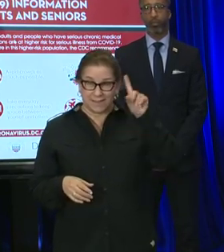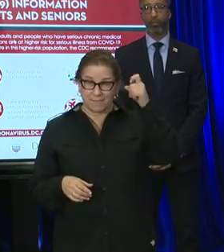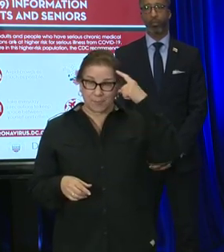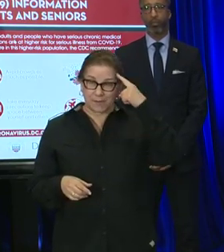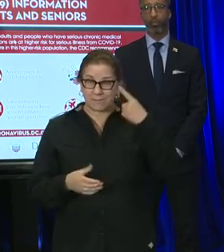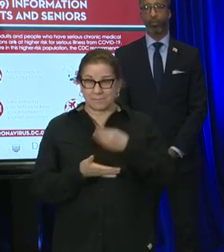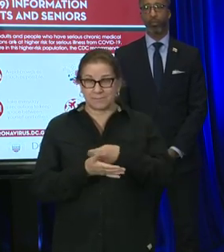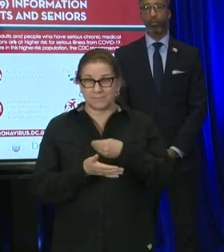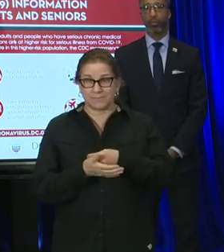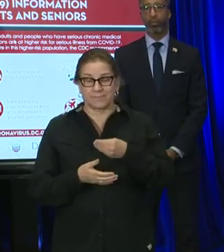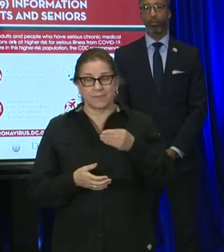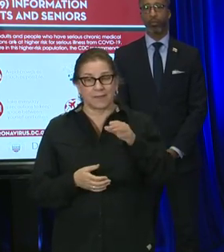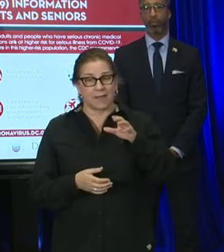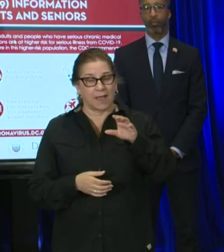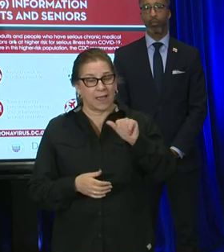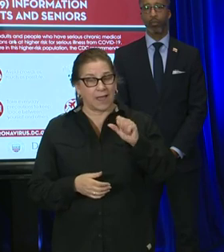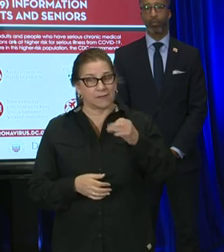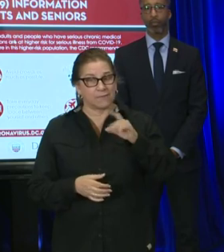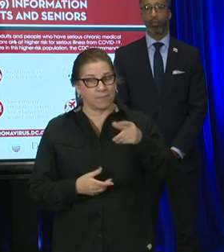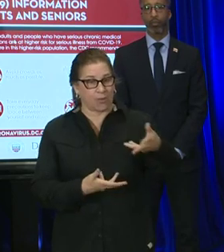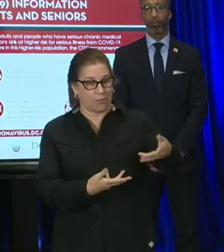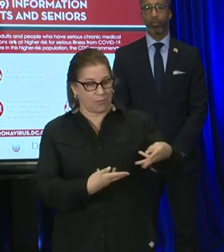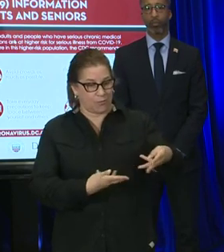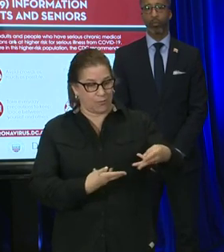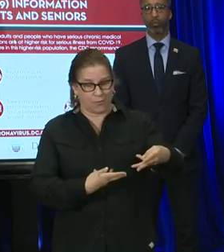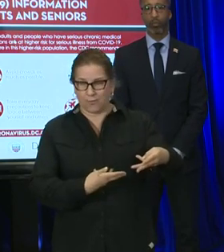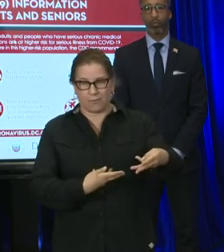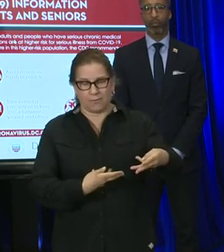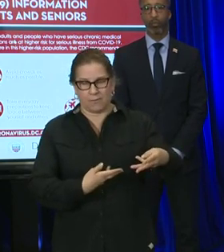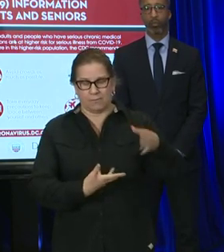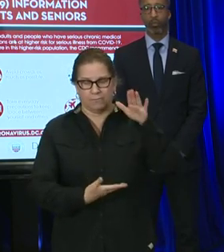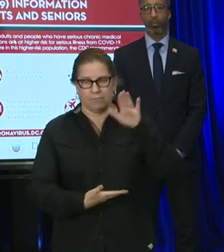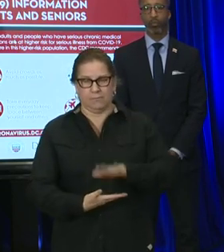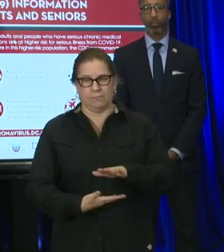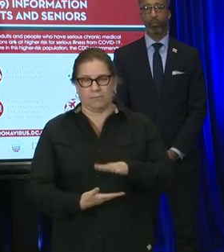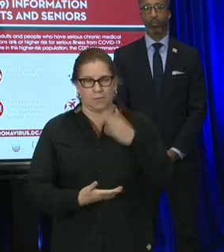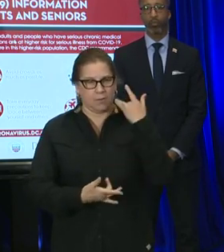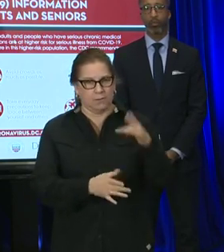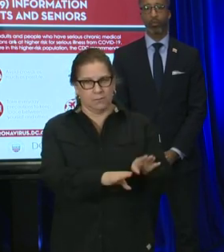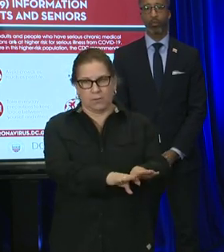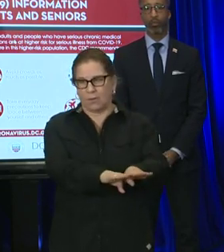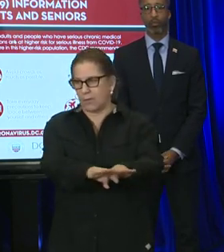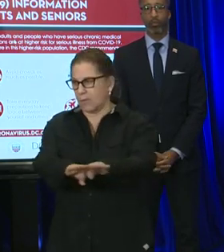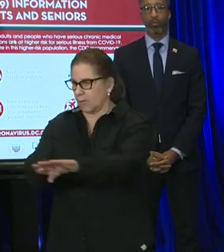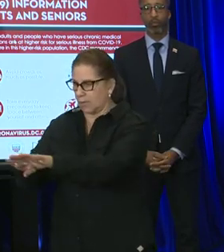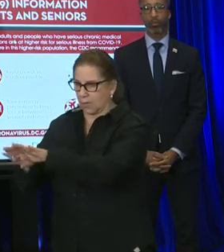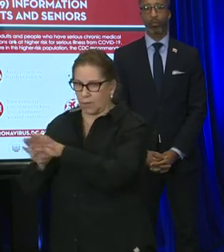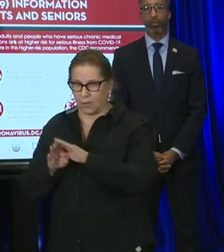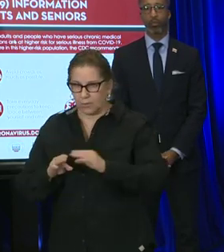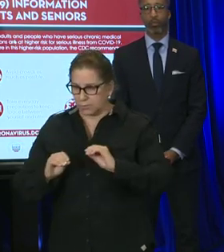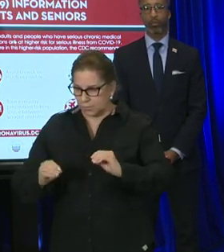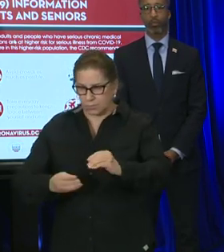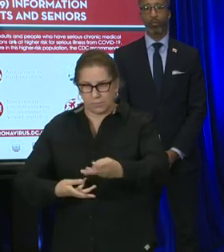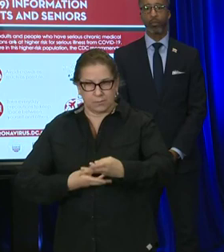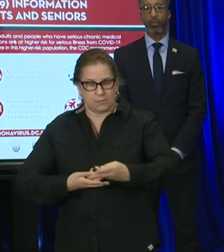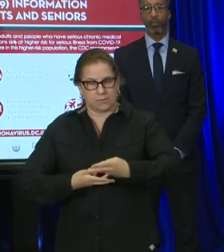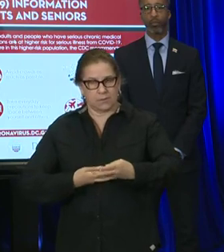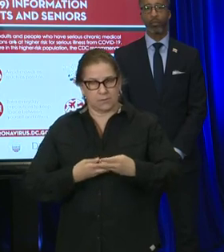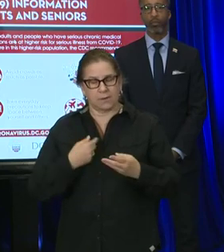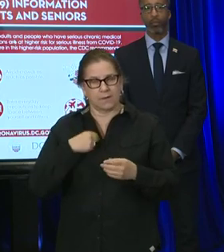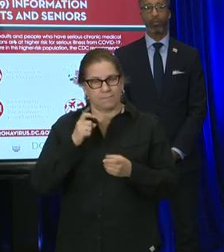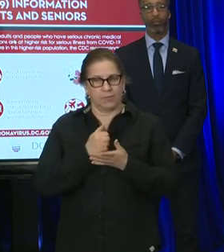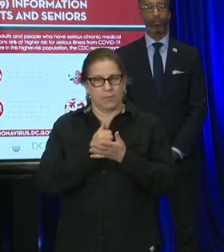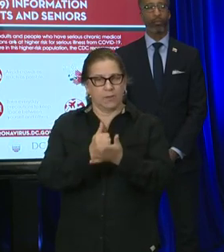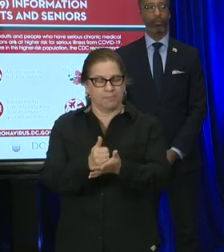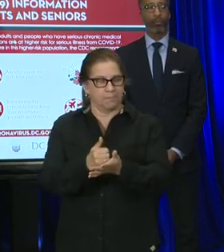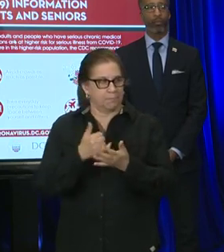we're going to maintain our operations and provide relief. So that is the big discussion